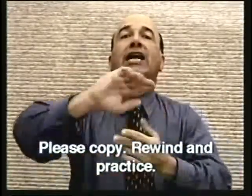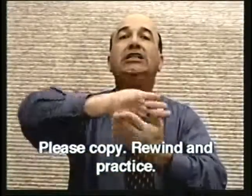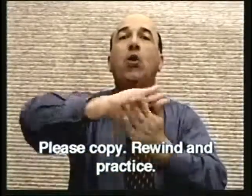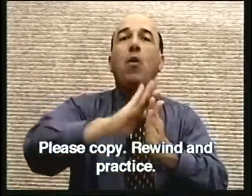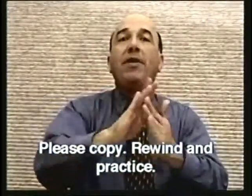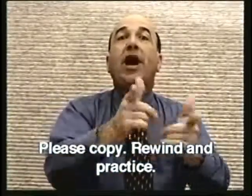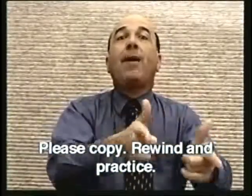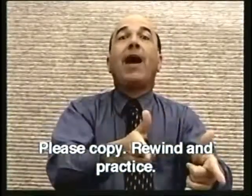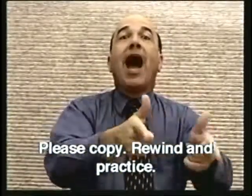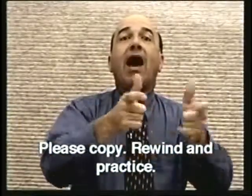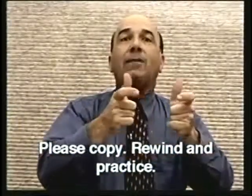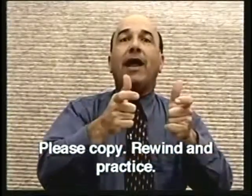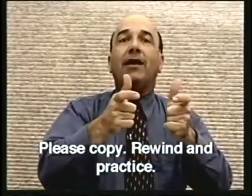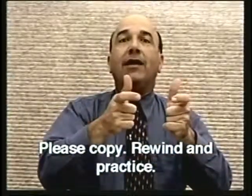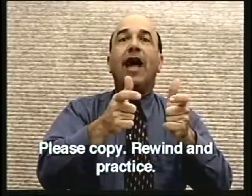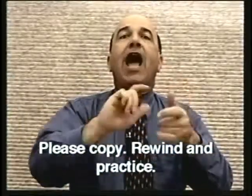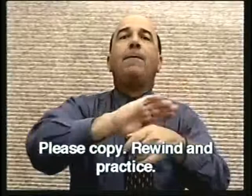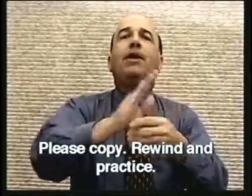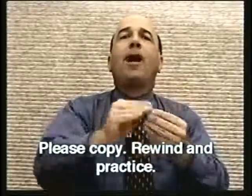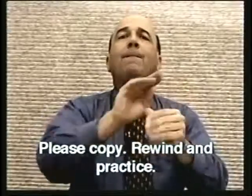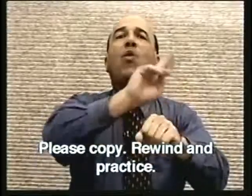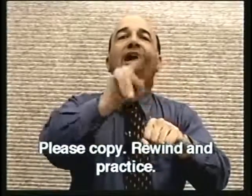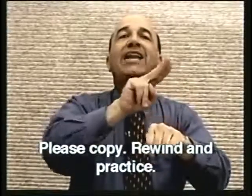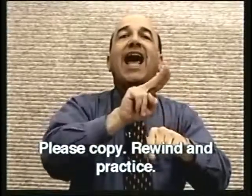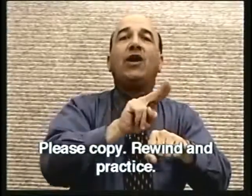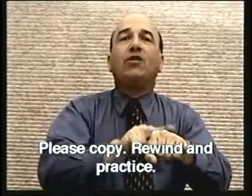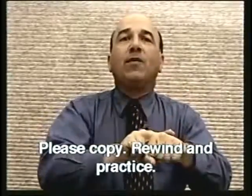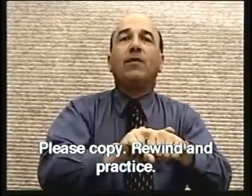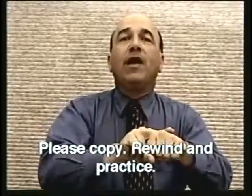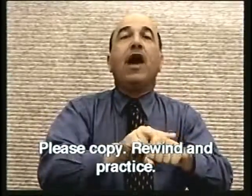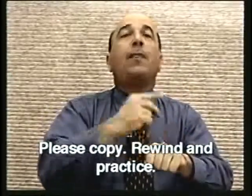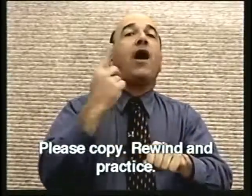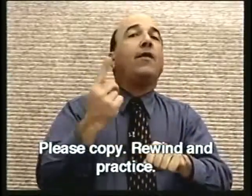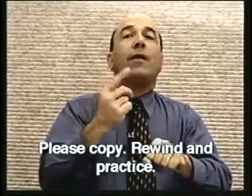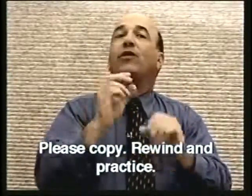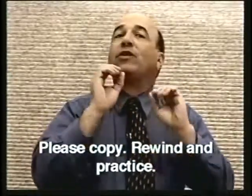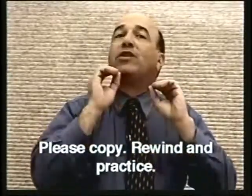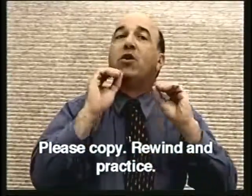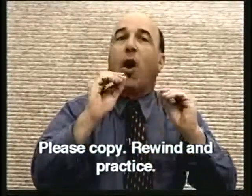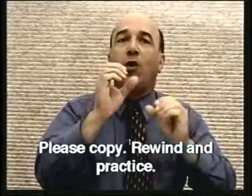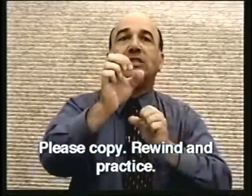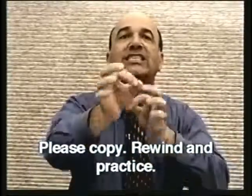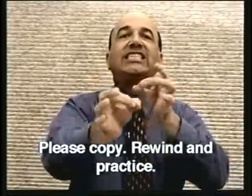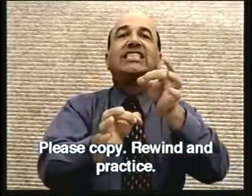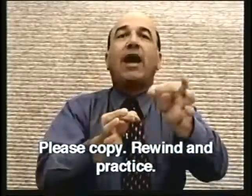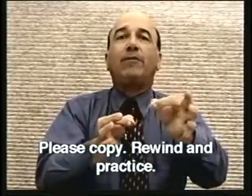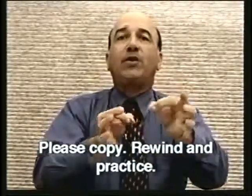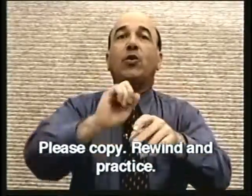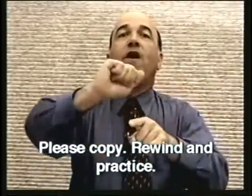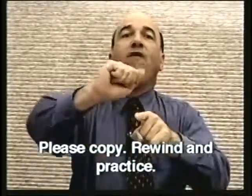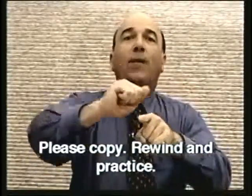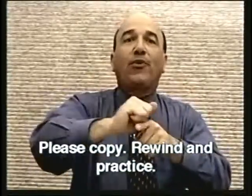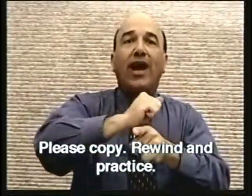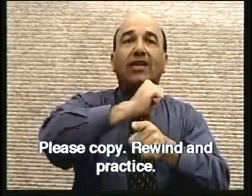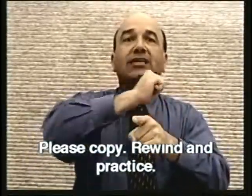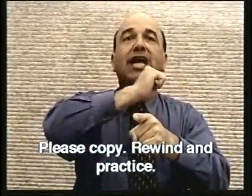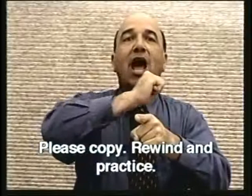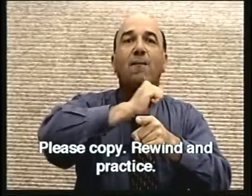will become automatic and become more natural. There is no substitute for practice and